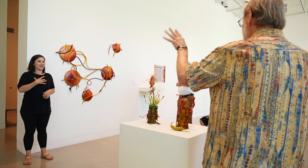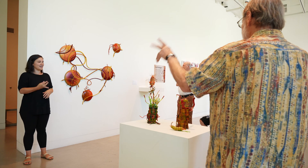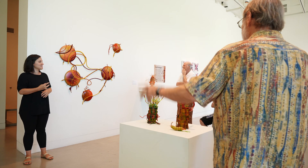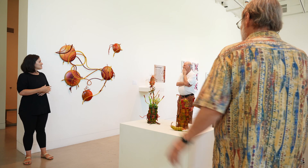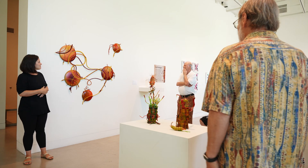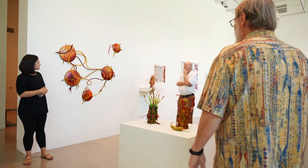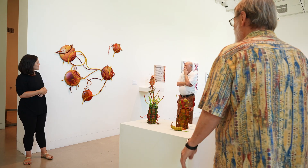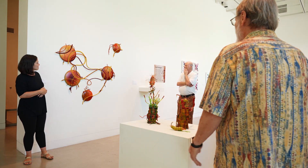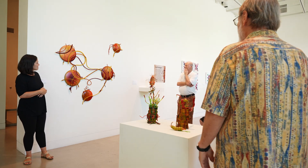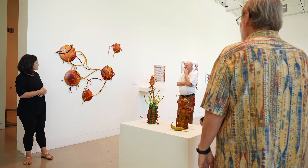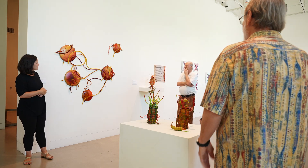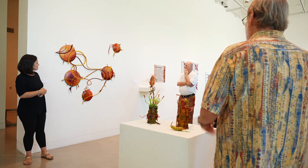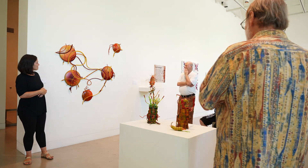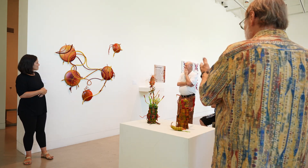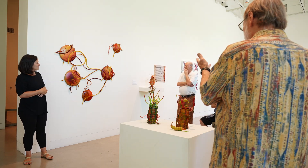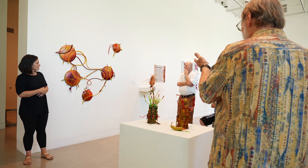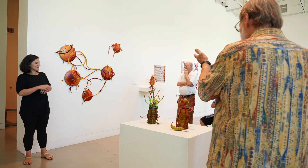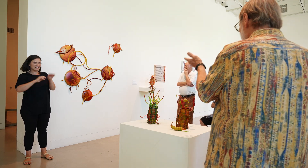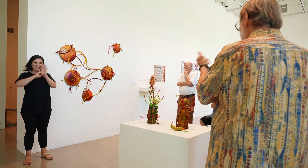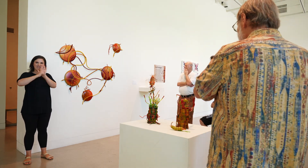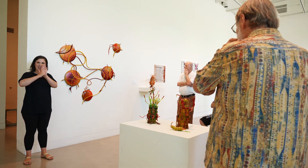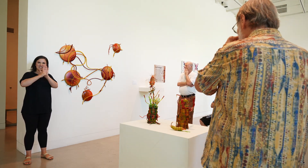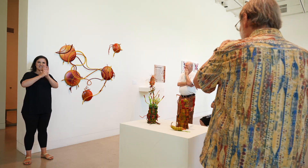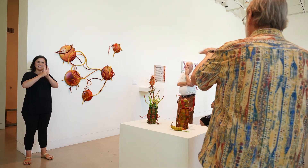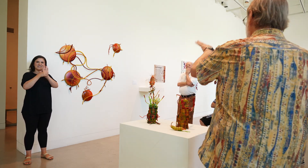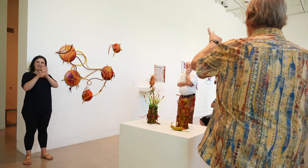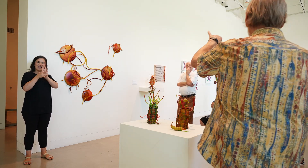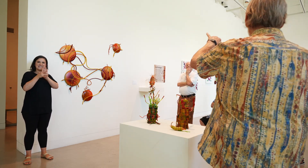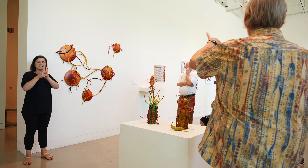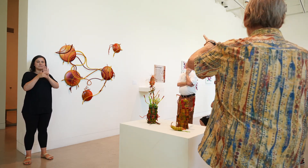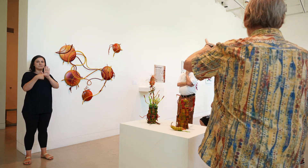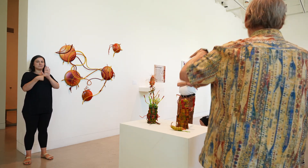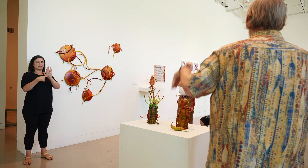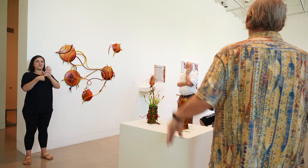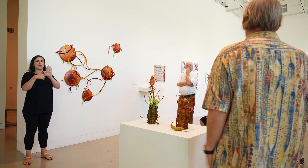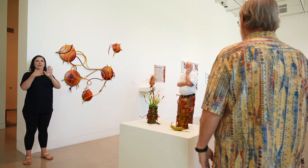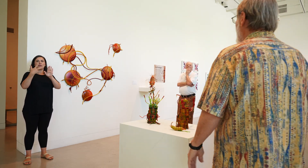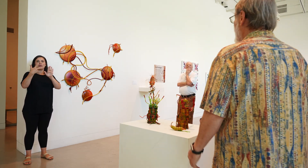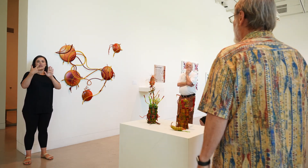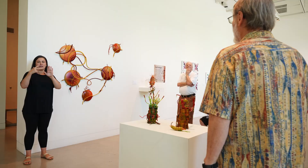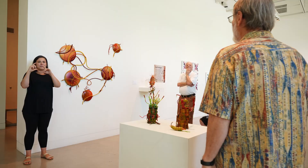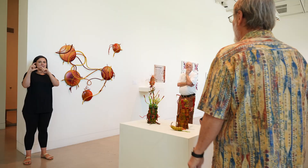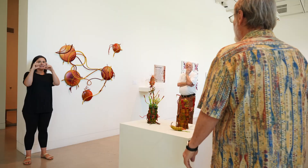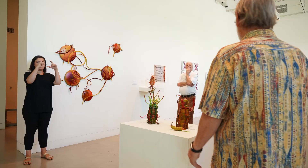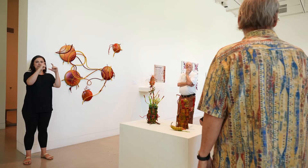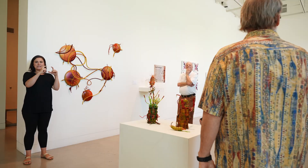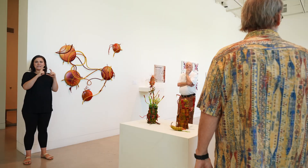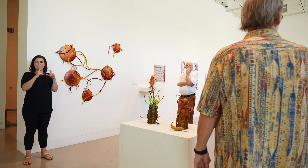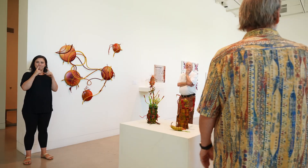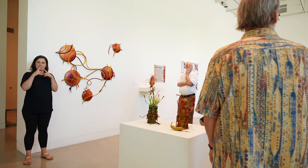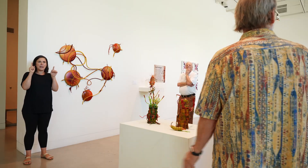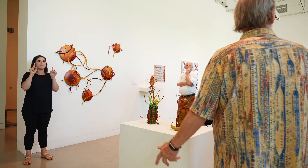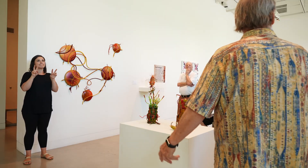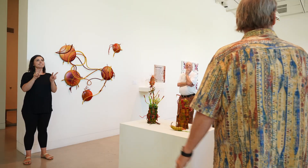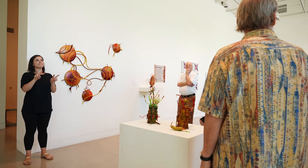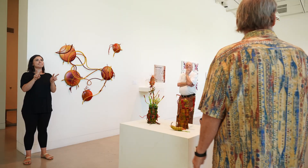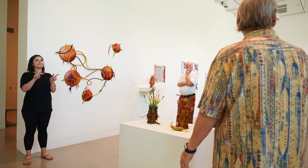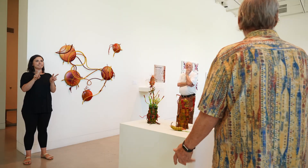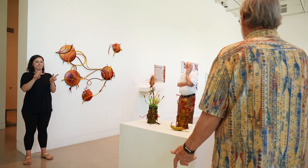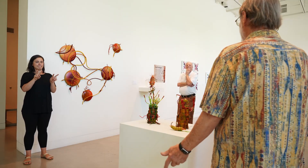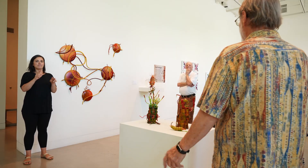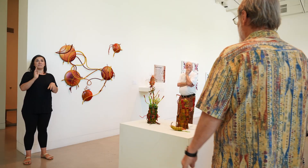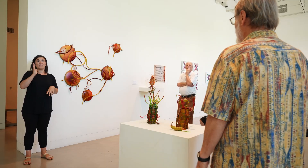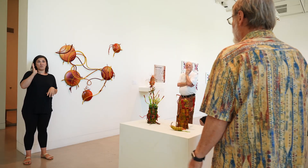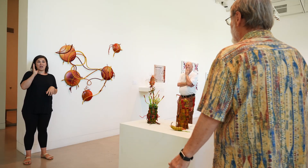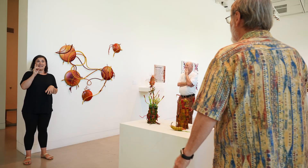3 pieces up. And I had already made 2 other smaller pieces, thinking we'd probably